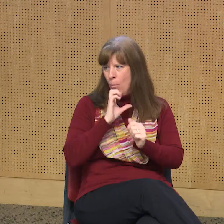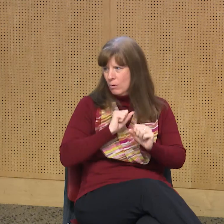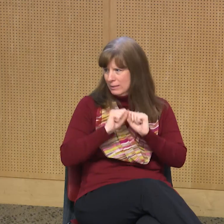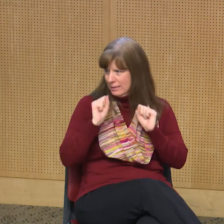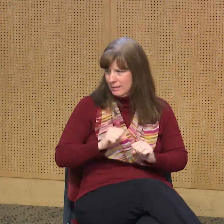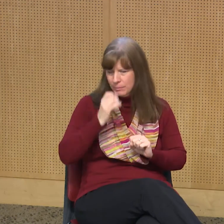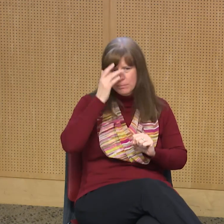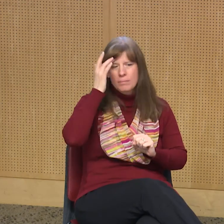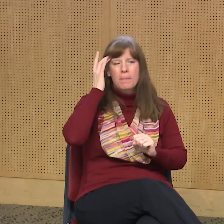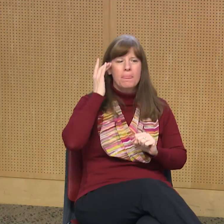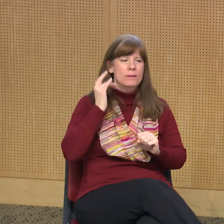old system.